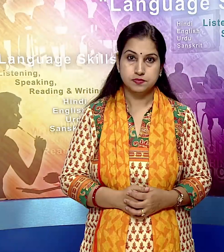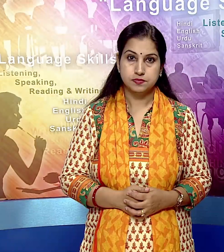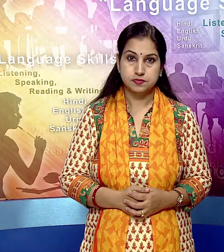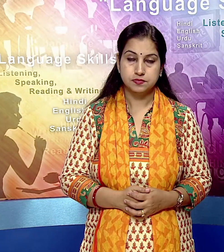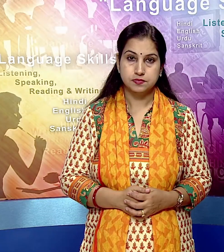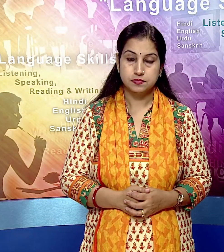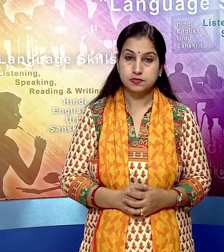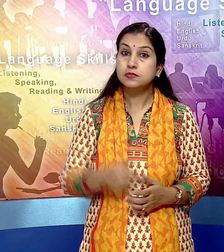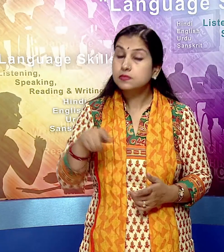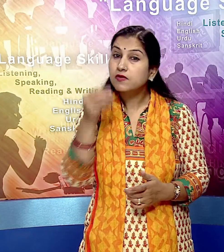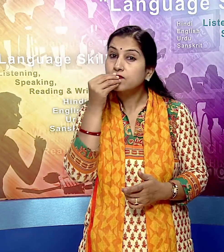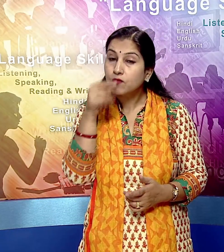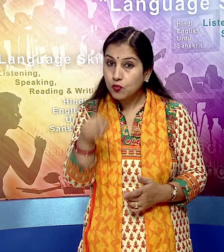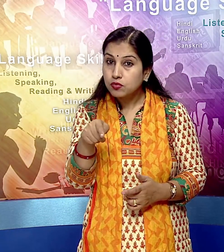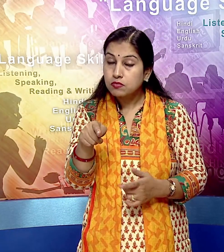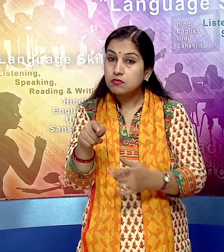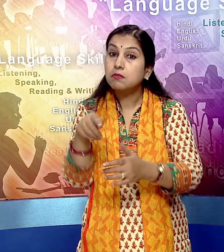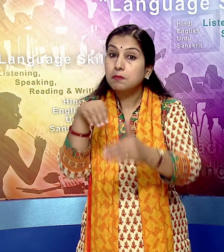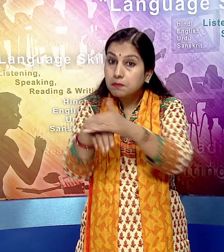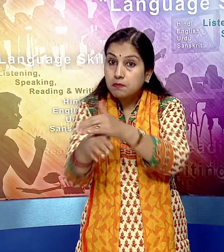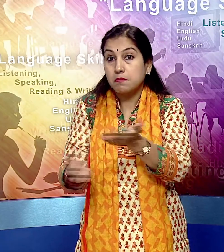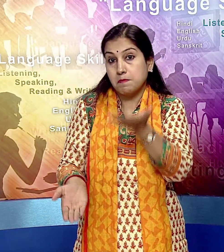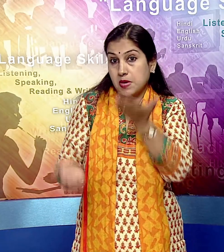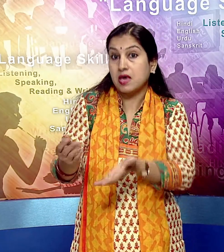The food may contain some liquid